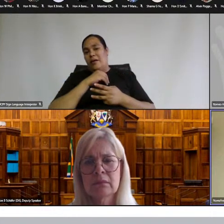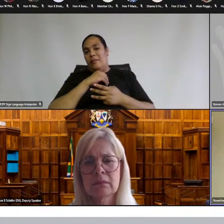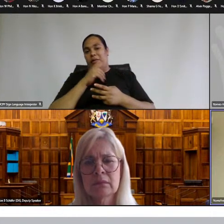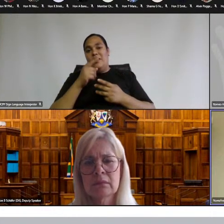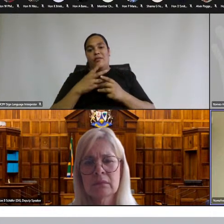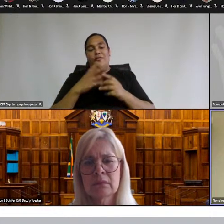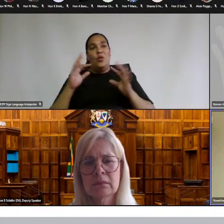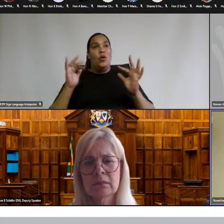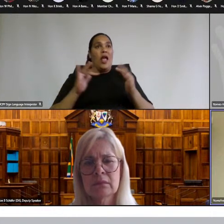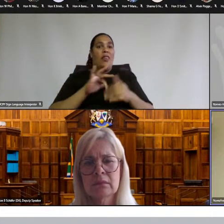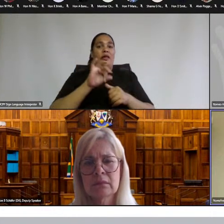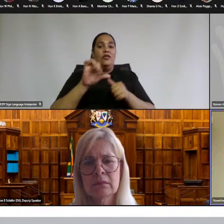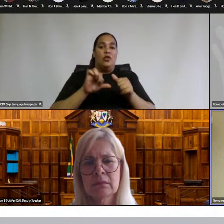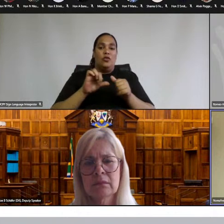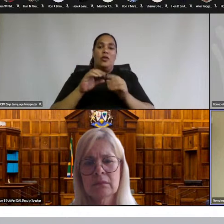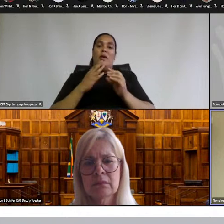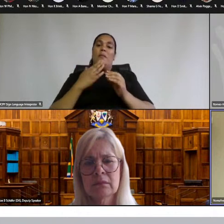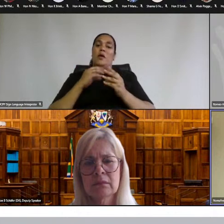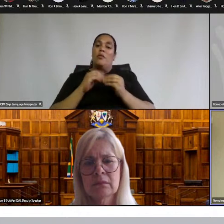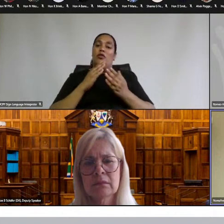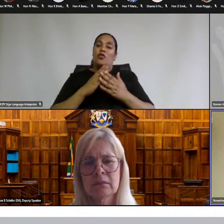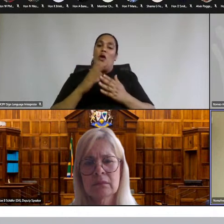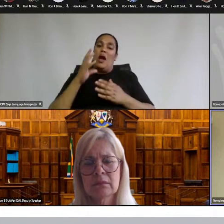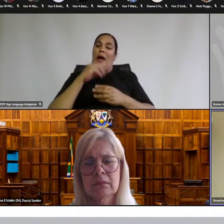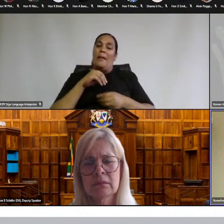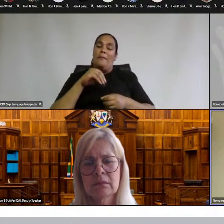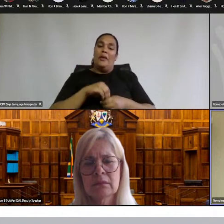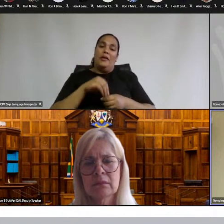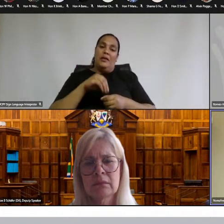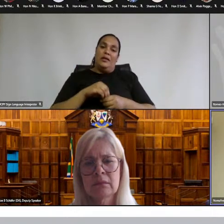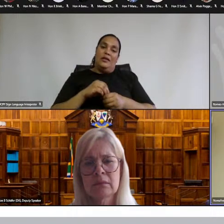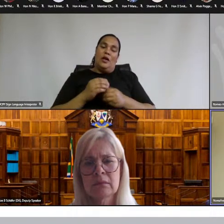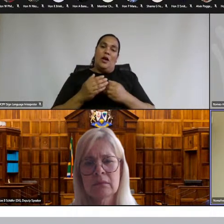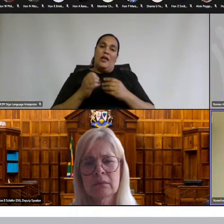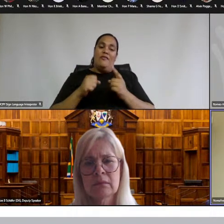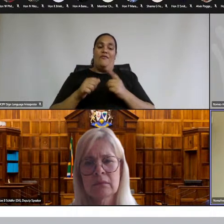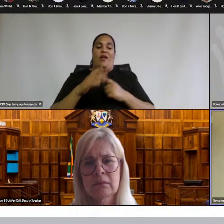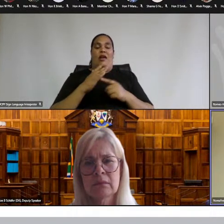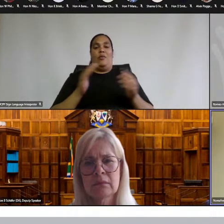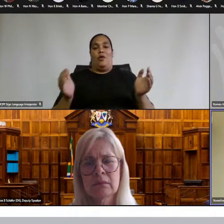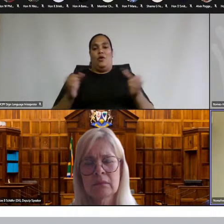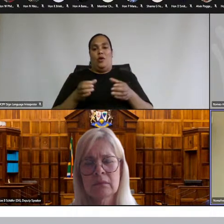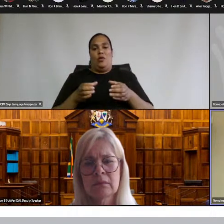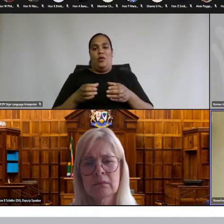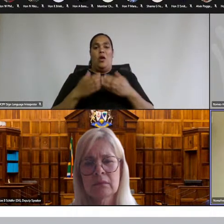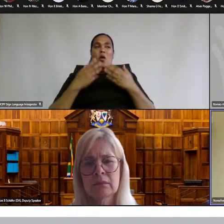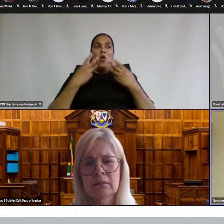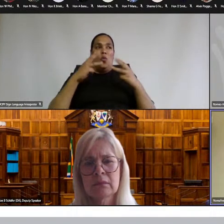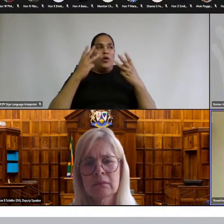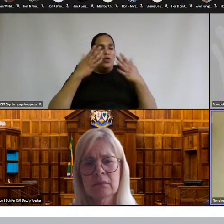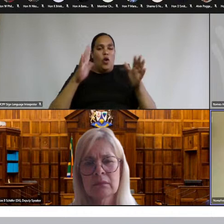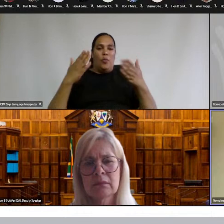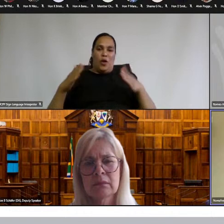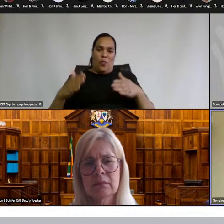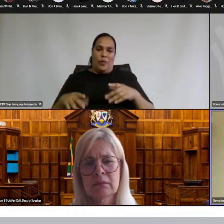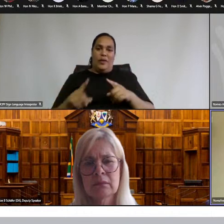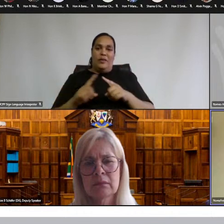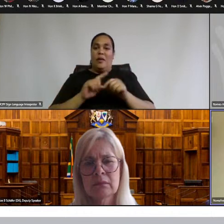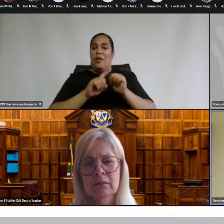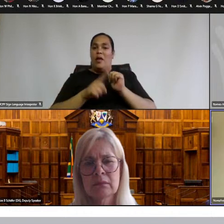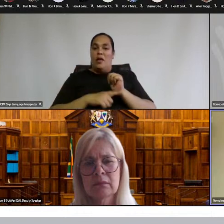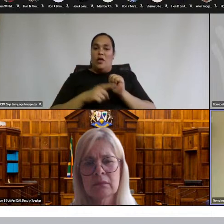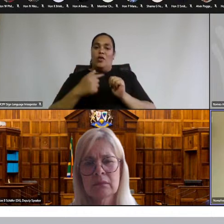going to gather, make sure that it's not in a closed environment. Open up the windows. And then